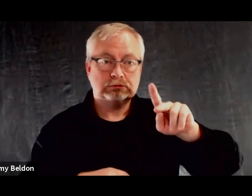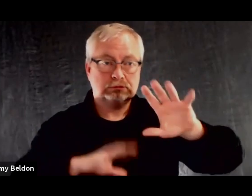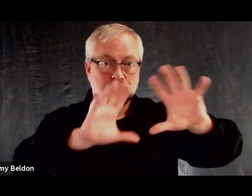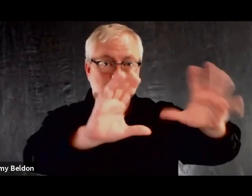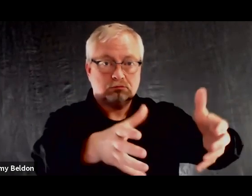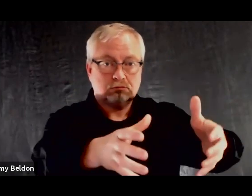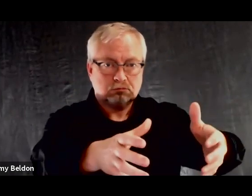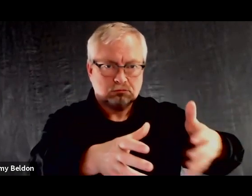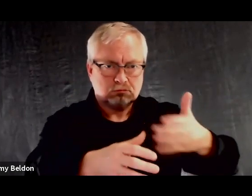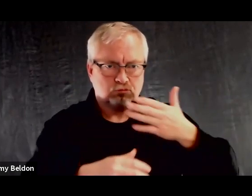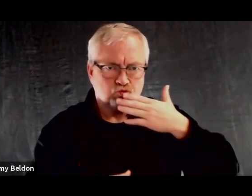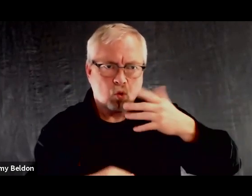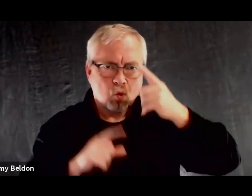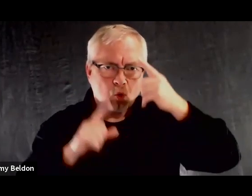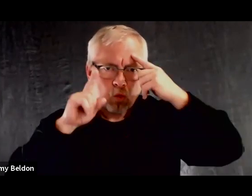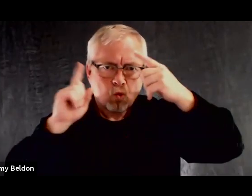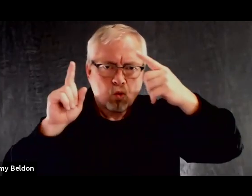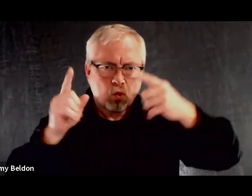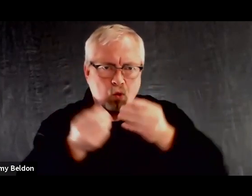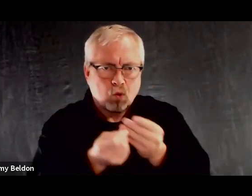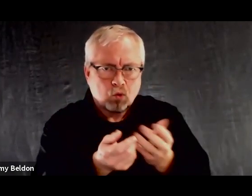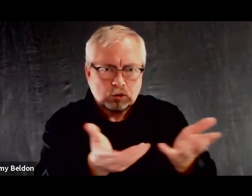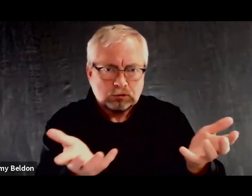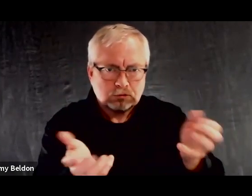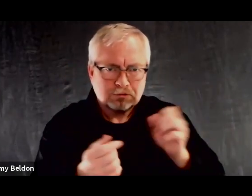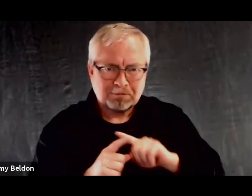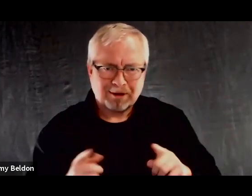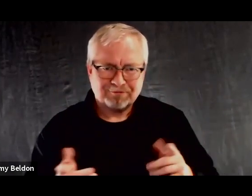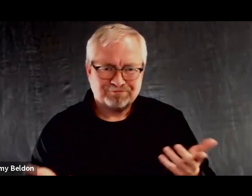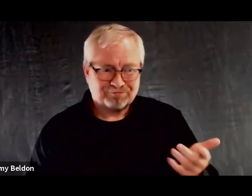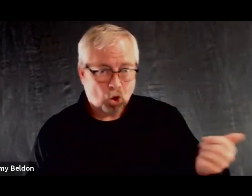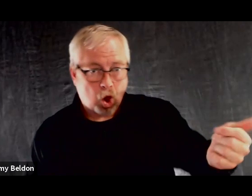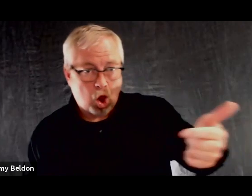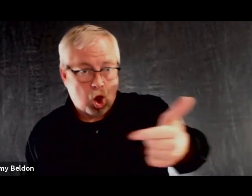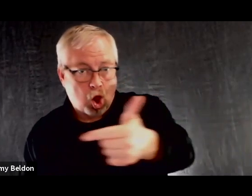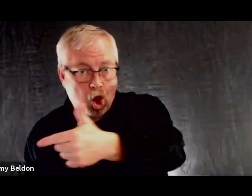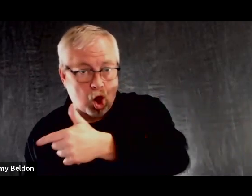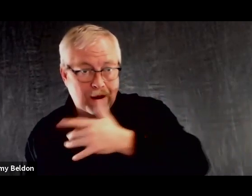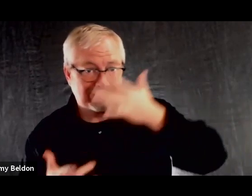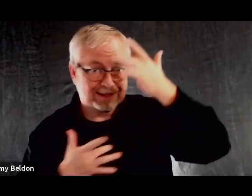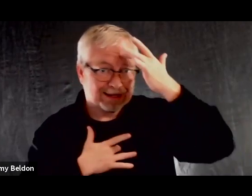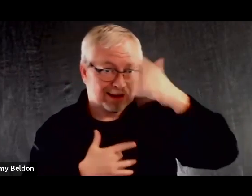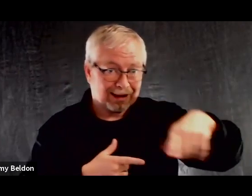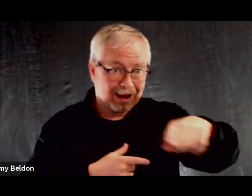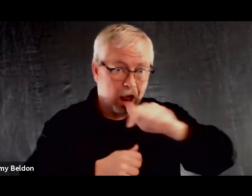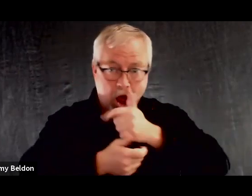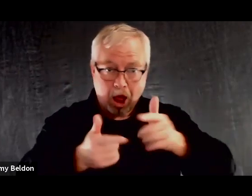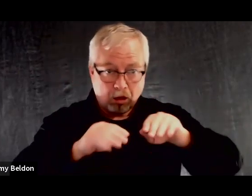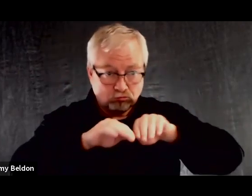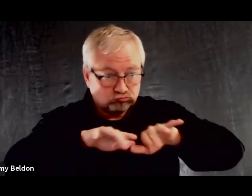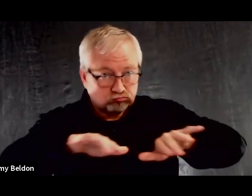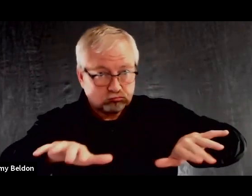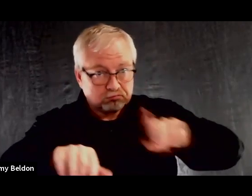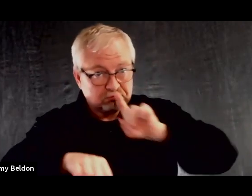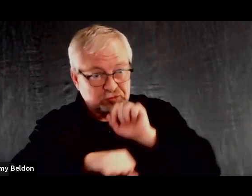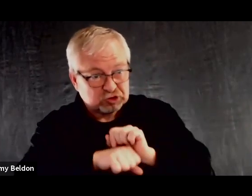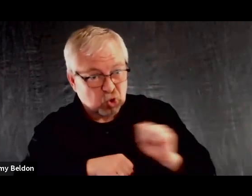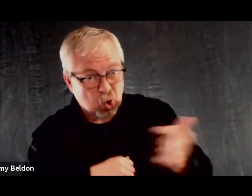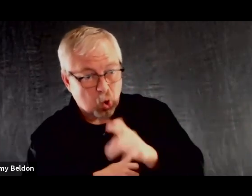but not every illness and not every thing that is circulating is COVID, although it's a significant part